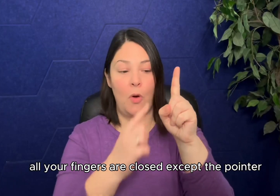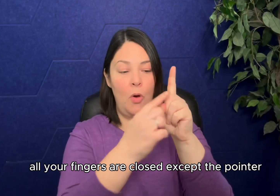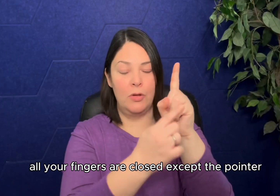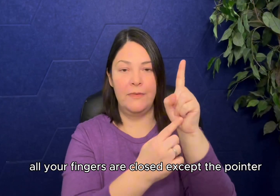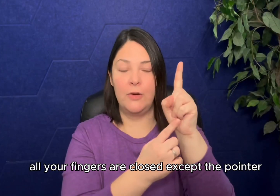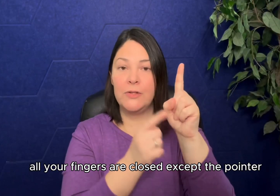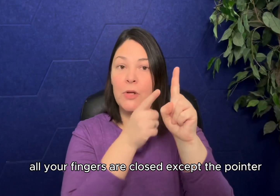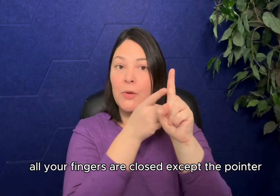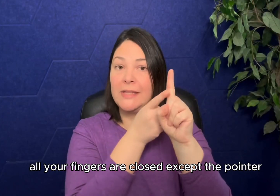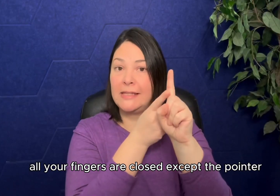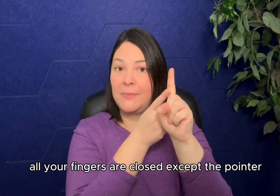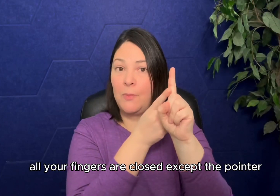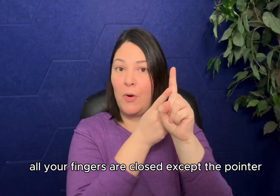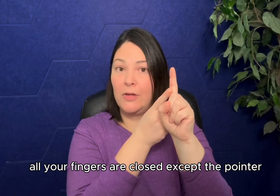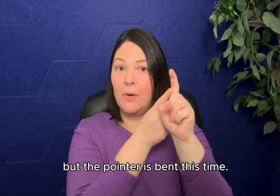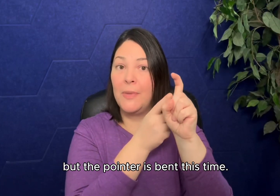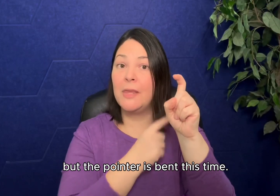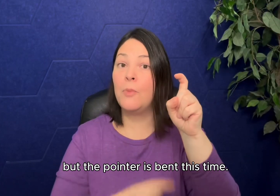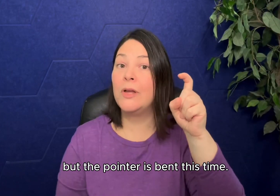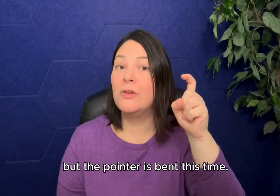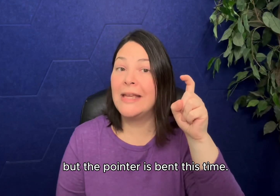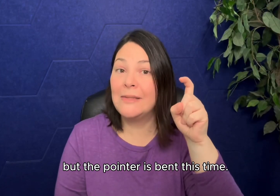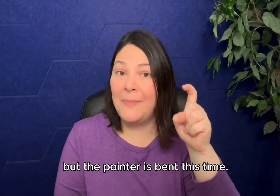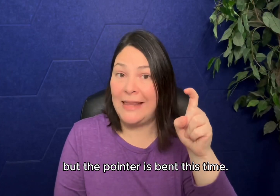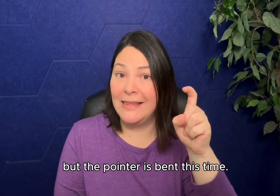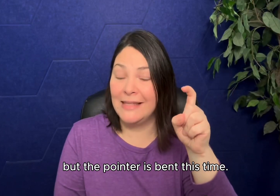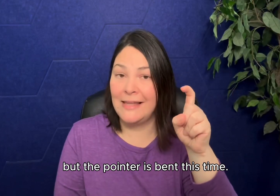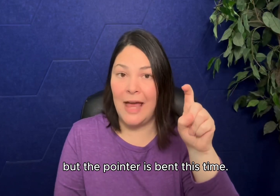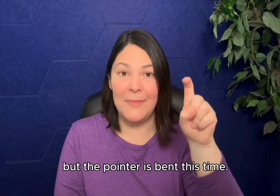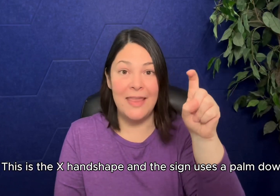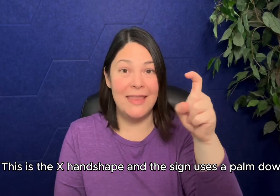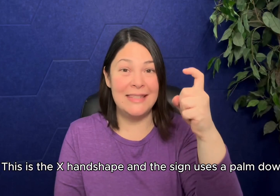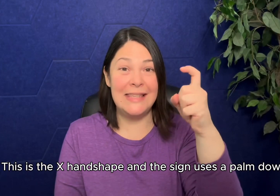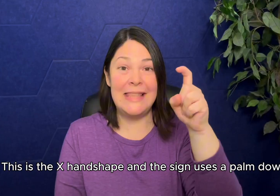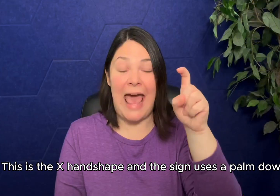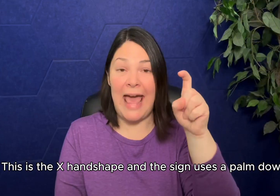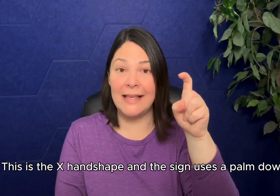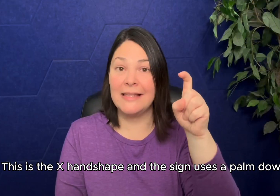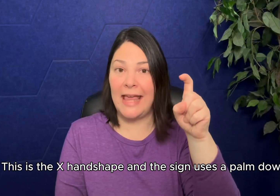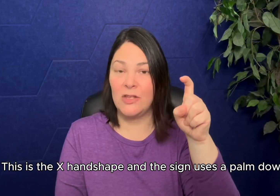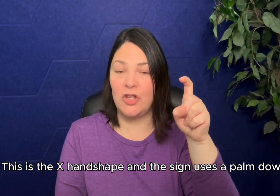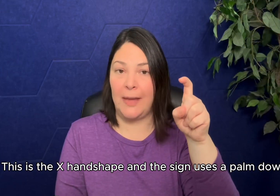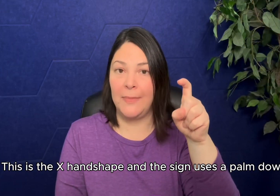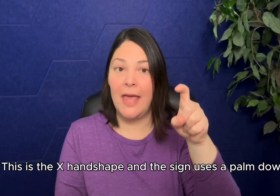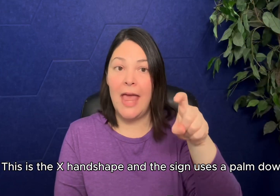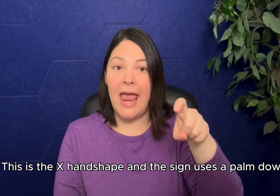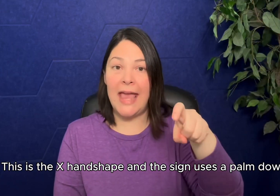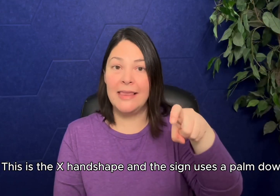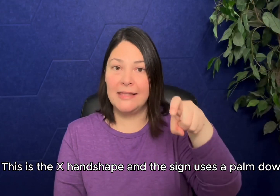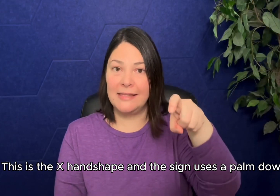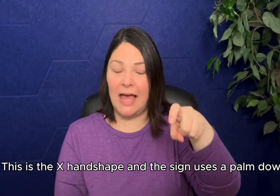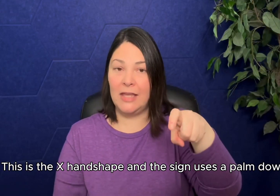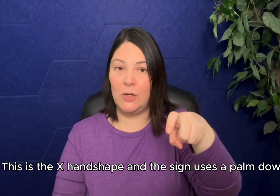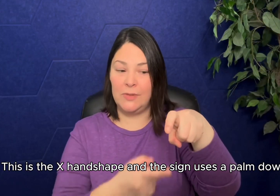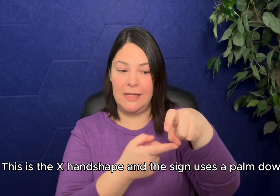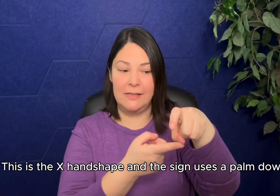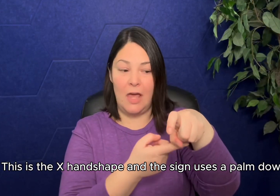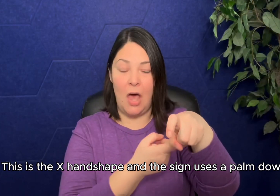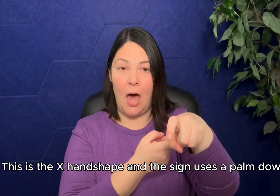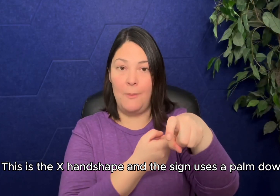your fingers are closed except the pointer, but the pointer is bent this time. This is the X handshake, and the sign uses a